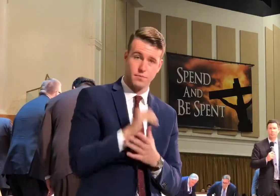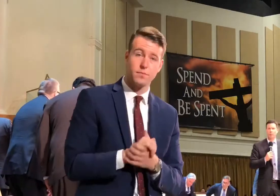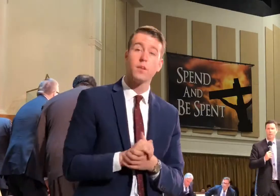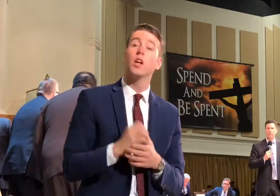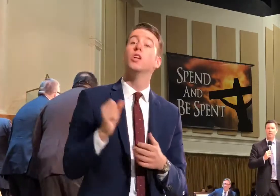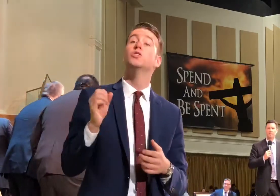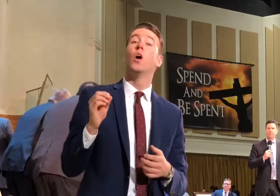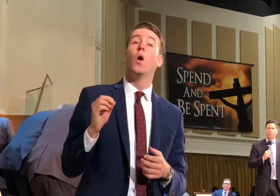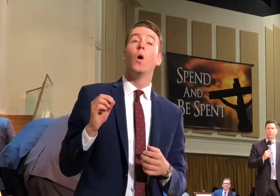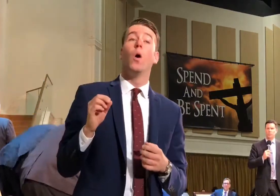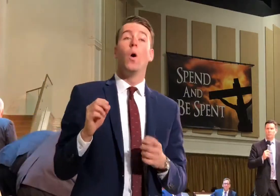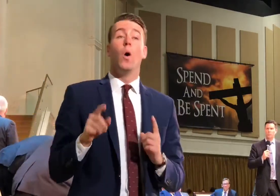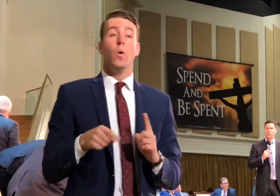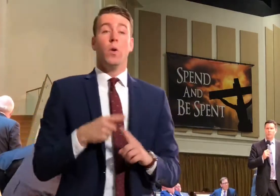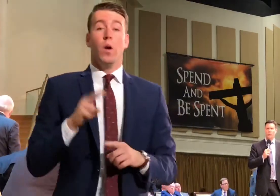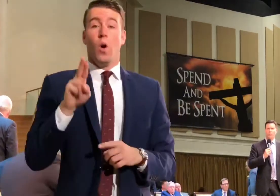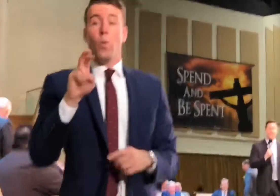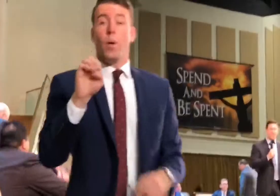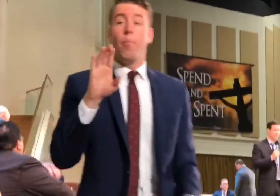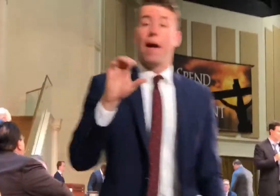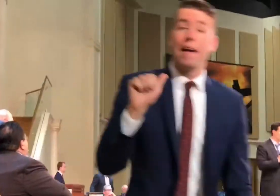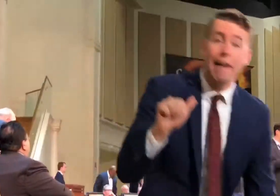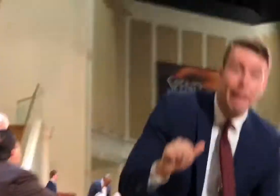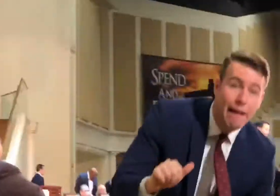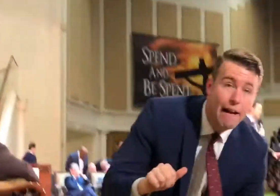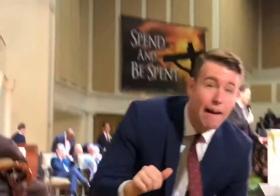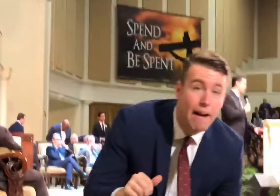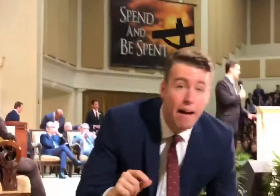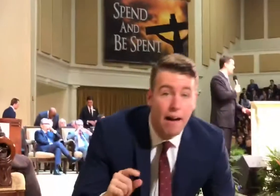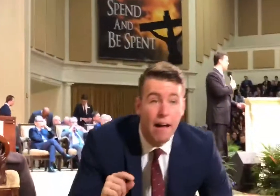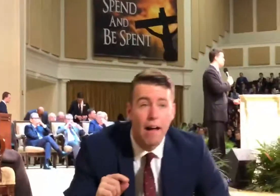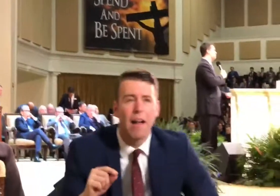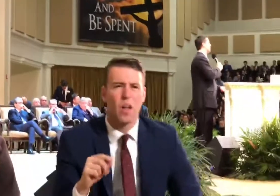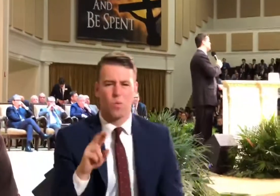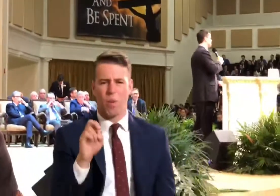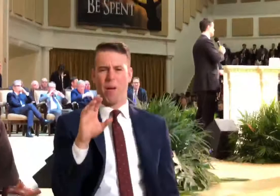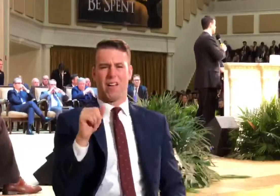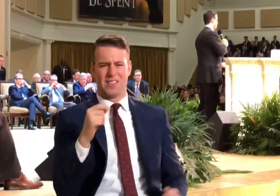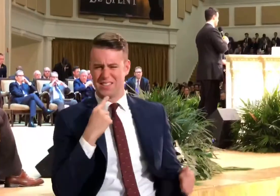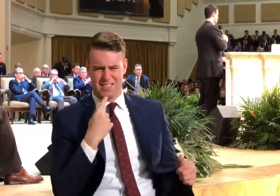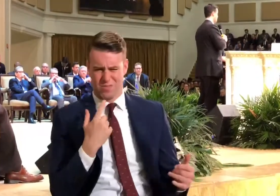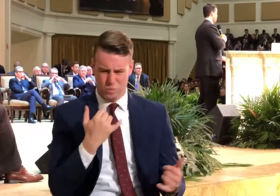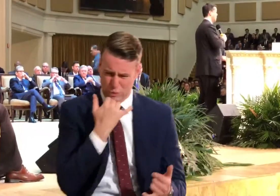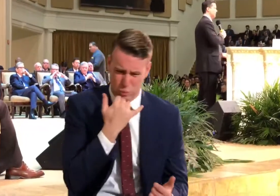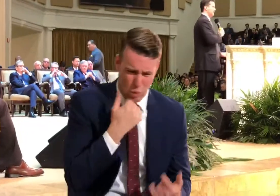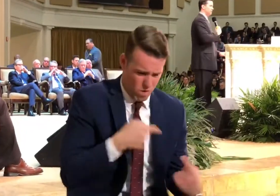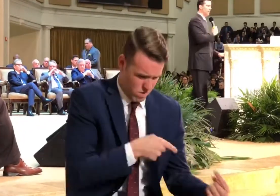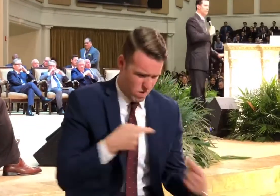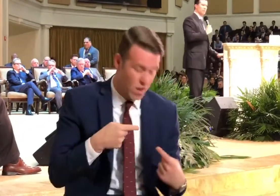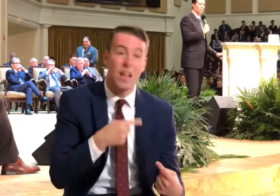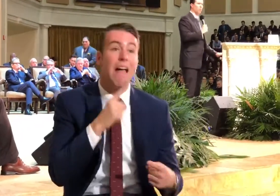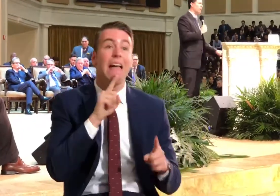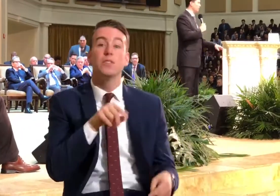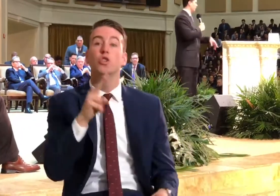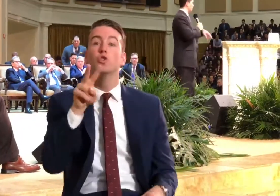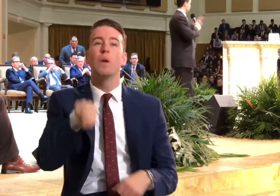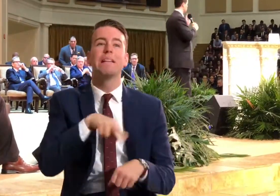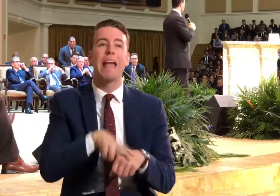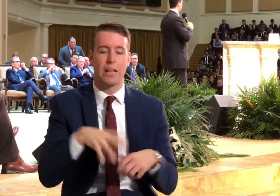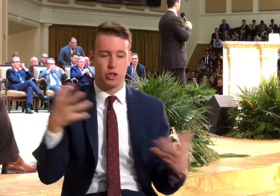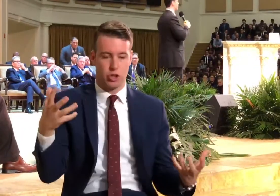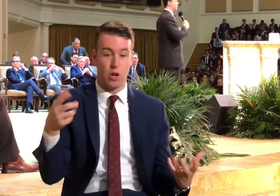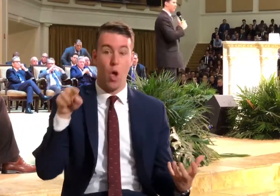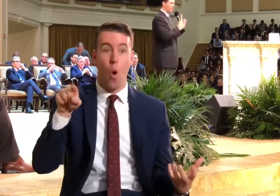And so when she asked the question, what's going on the inside, the answer came back, there are two nations at war inside of you, and one